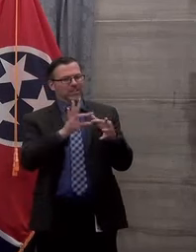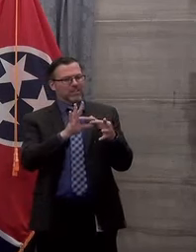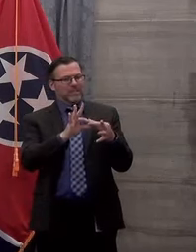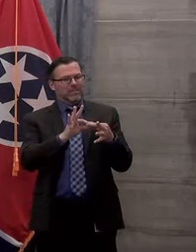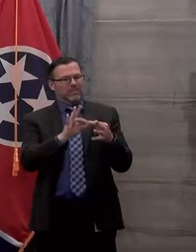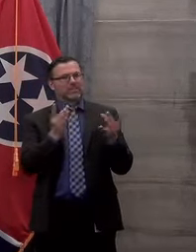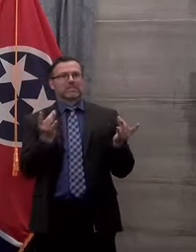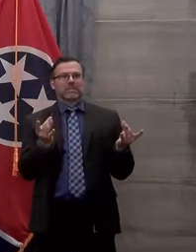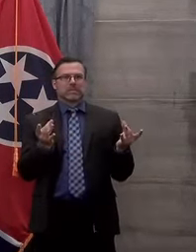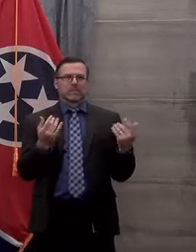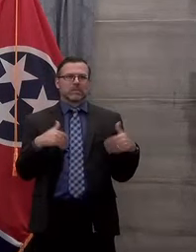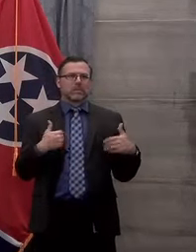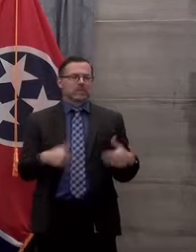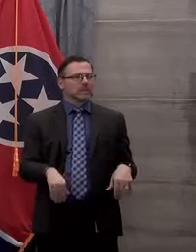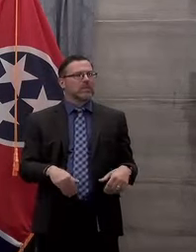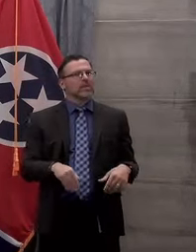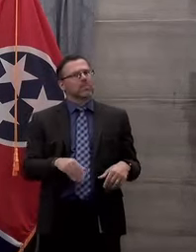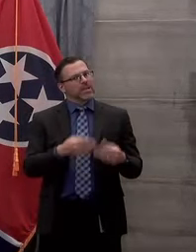steps.